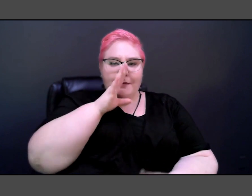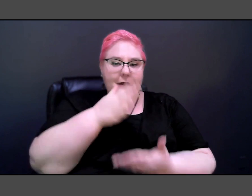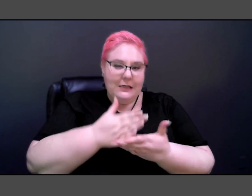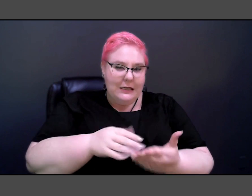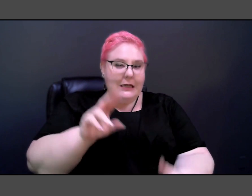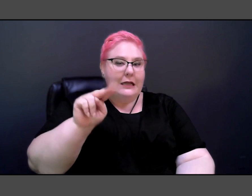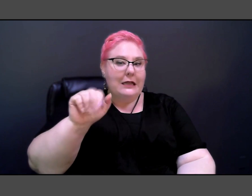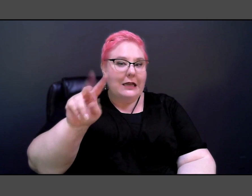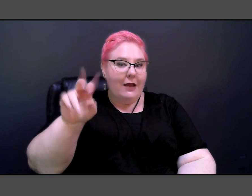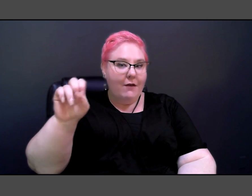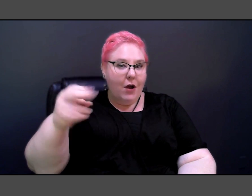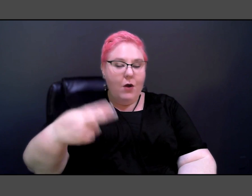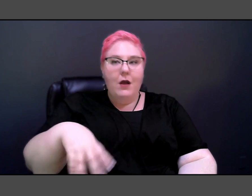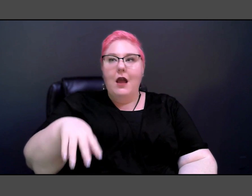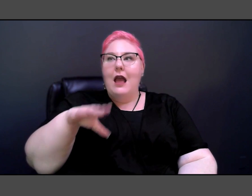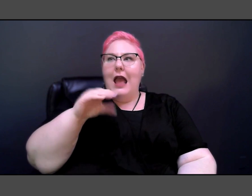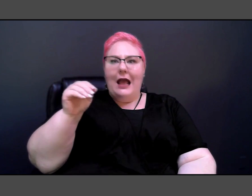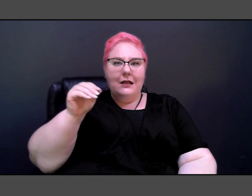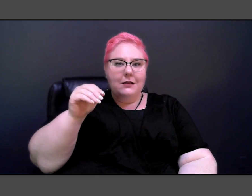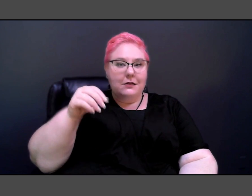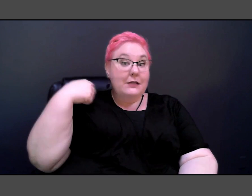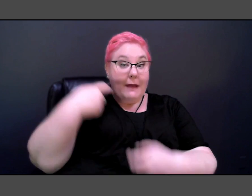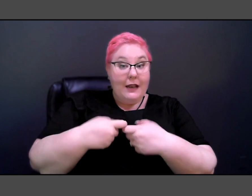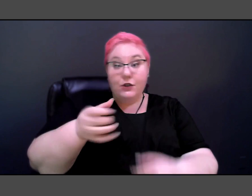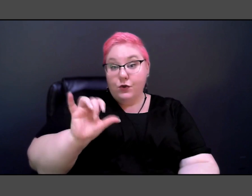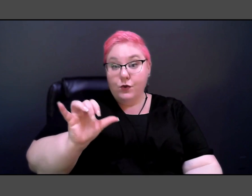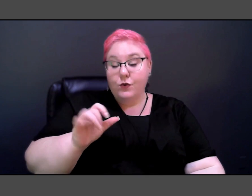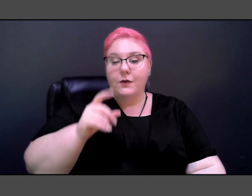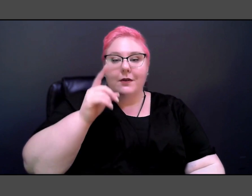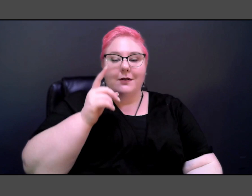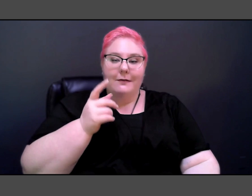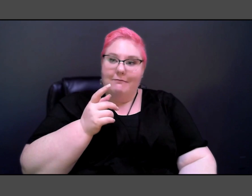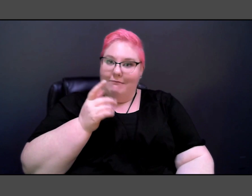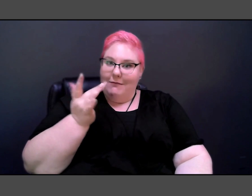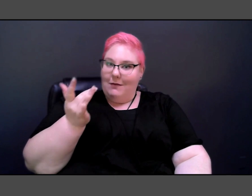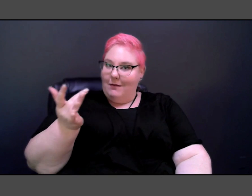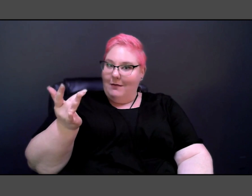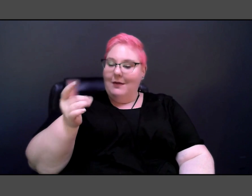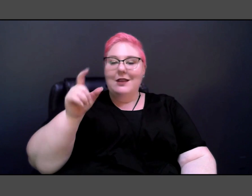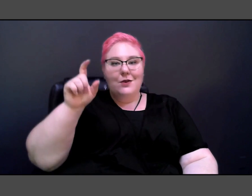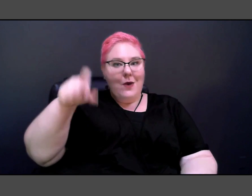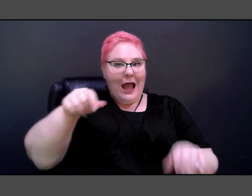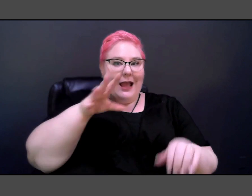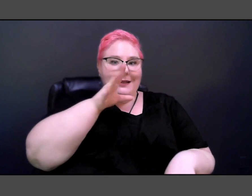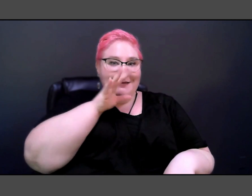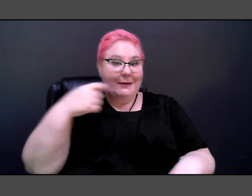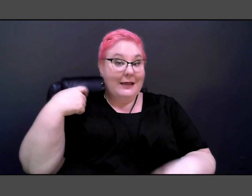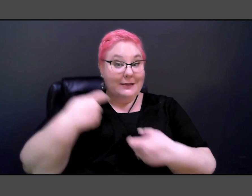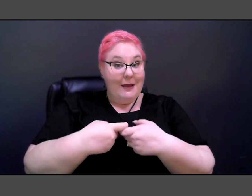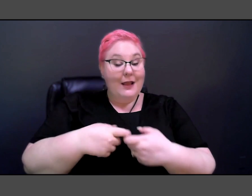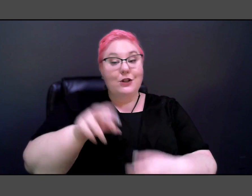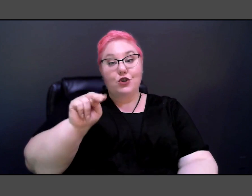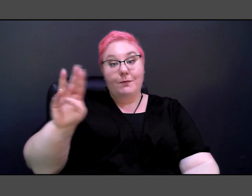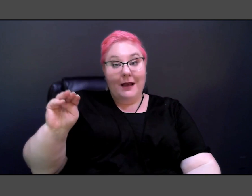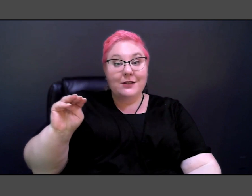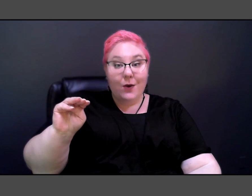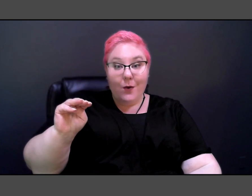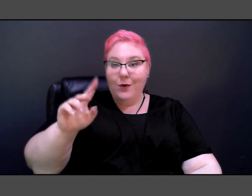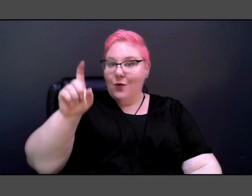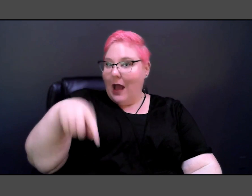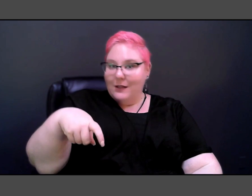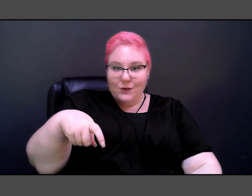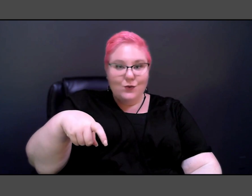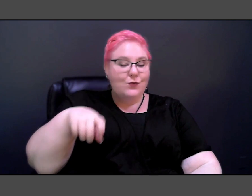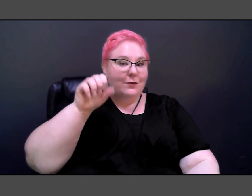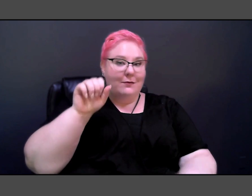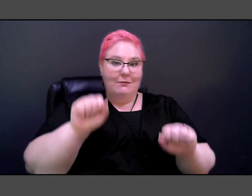spoke Spanish too, because you had to be able to speak Spanish in New Mexico to be able to communicate with the